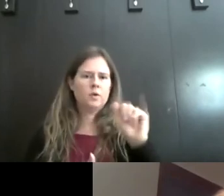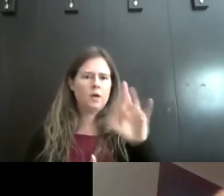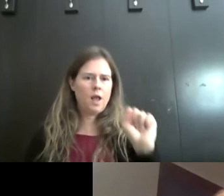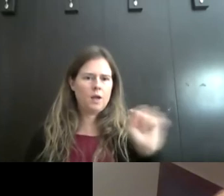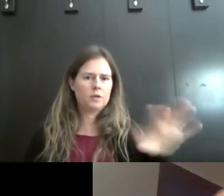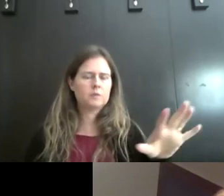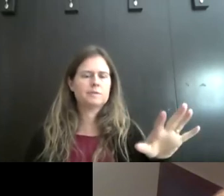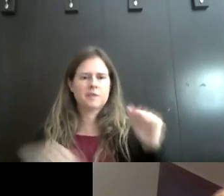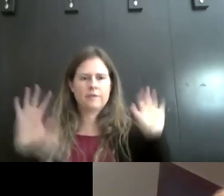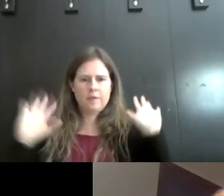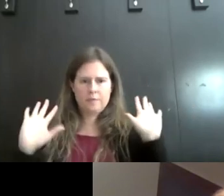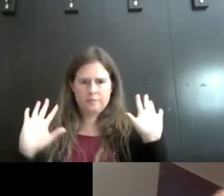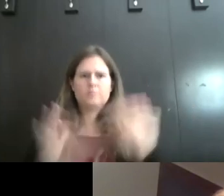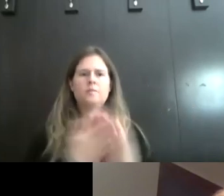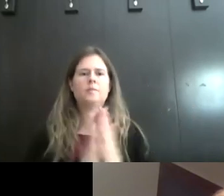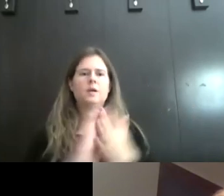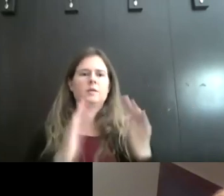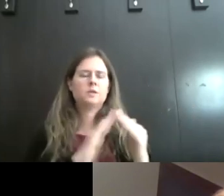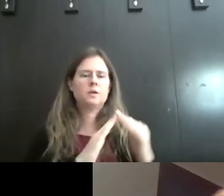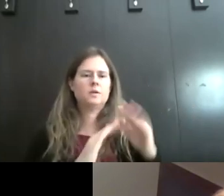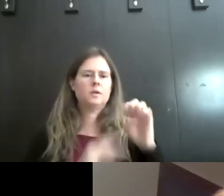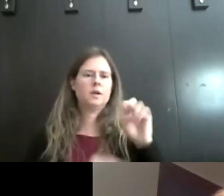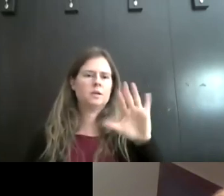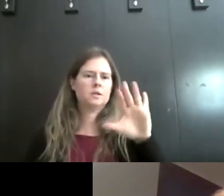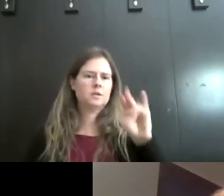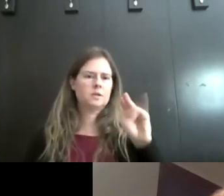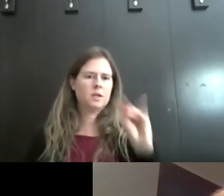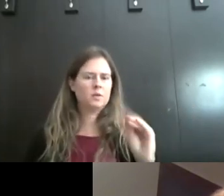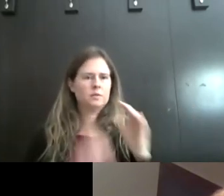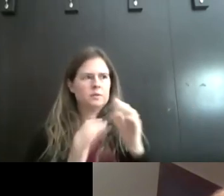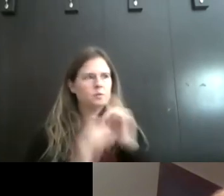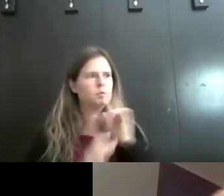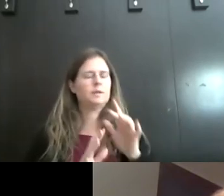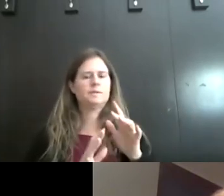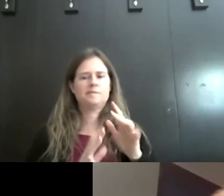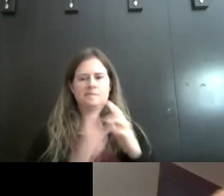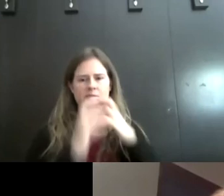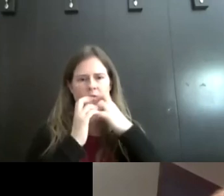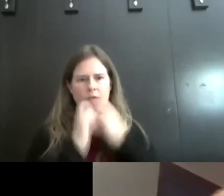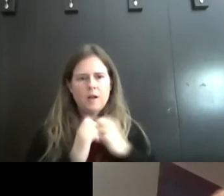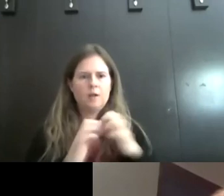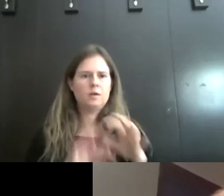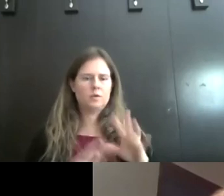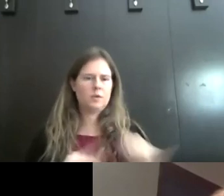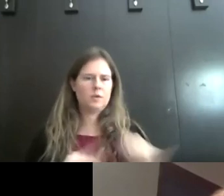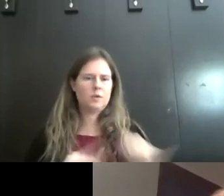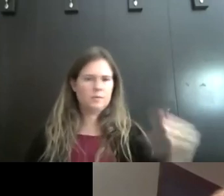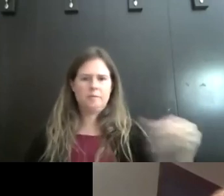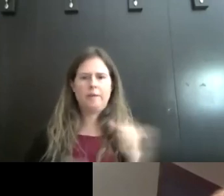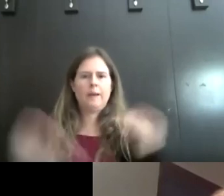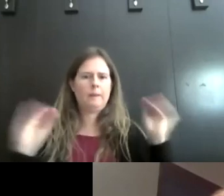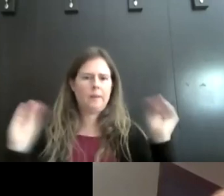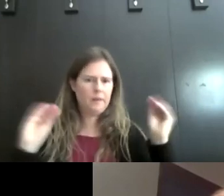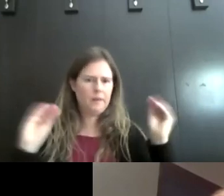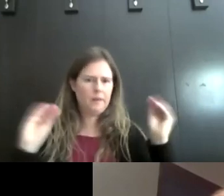town of Encino, some of the most valuable land in the state of California. We were never compensated for it. And